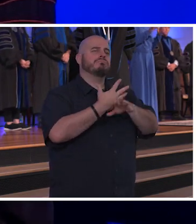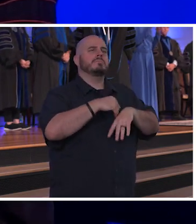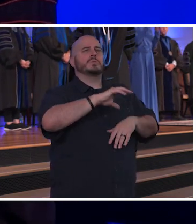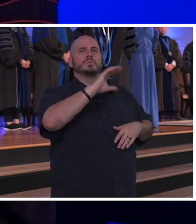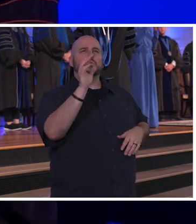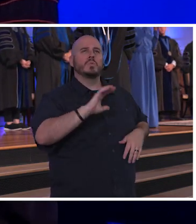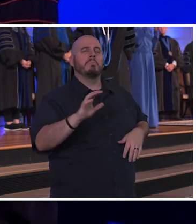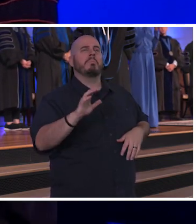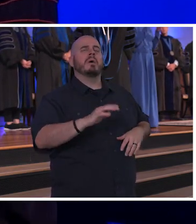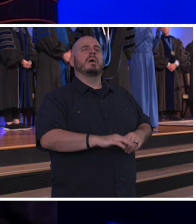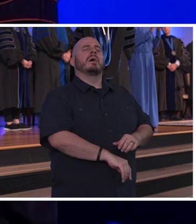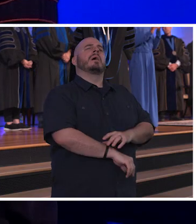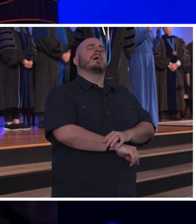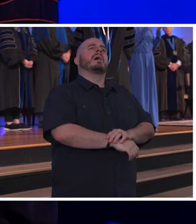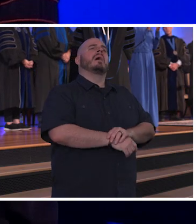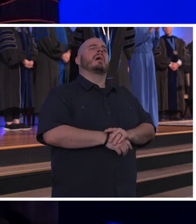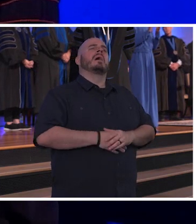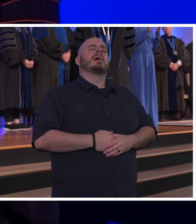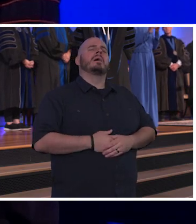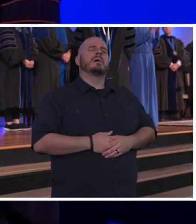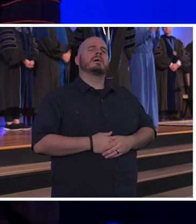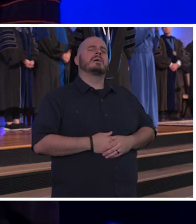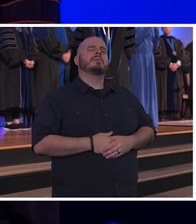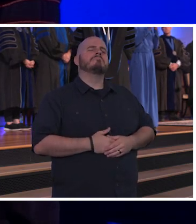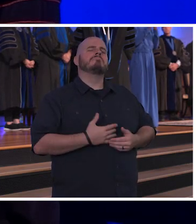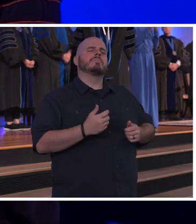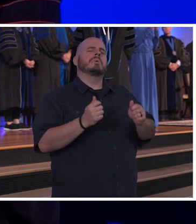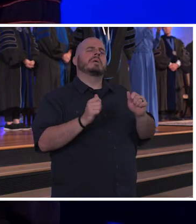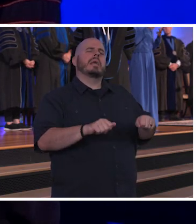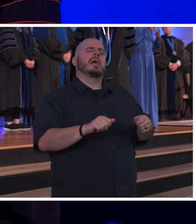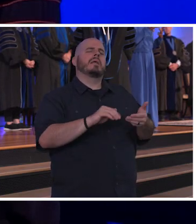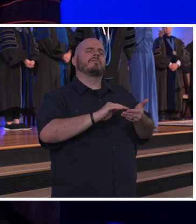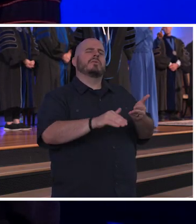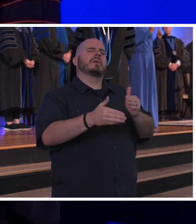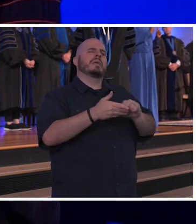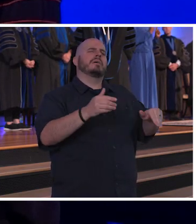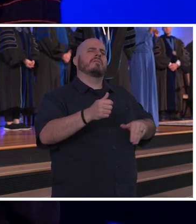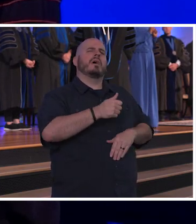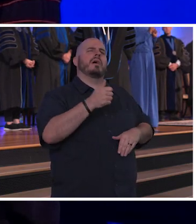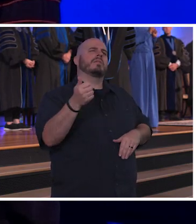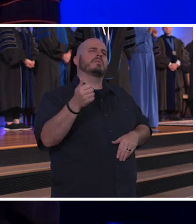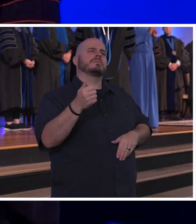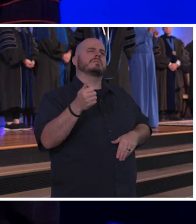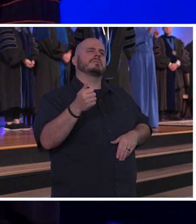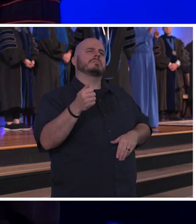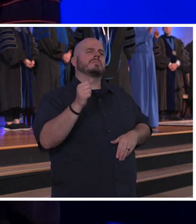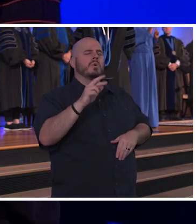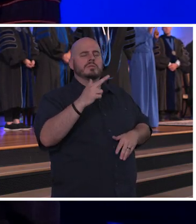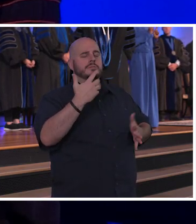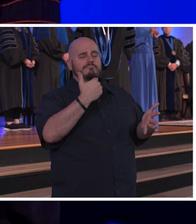can forgive others or say we're sorry.